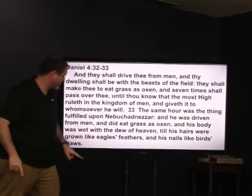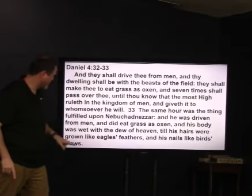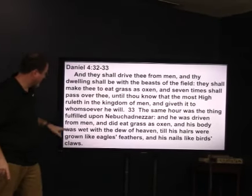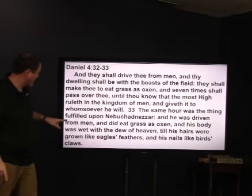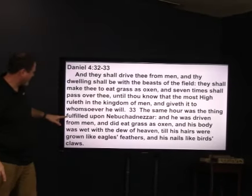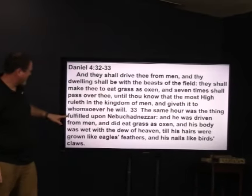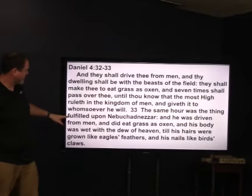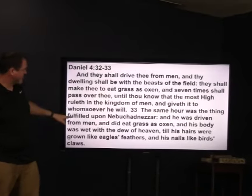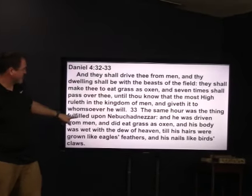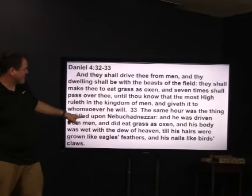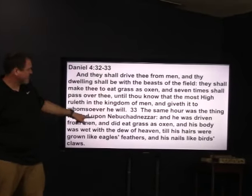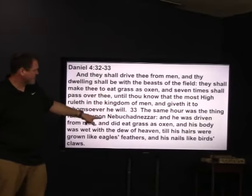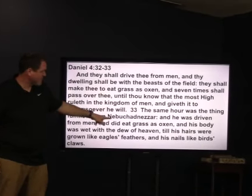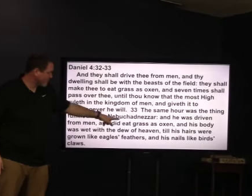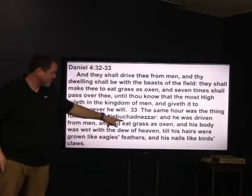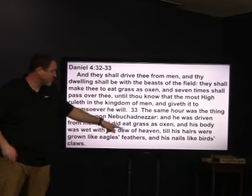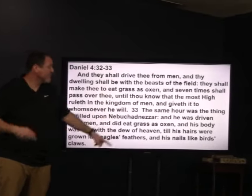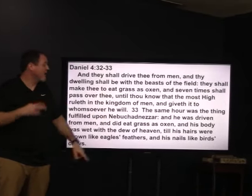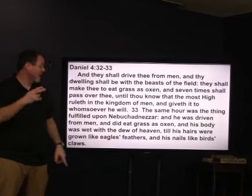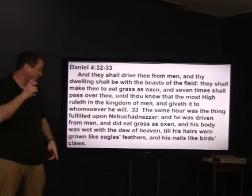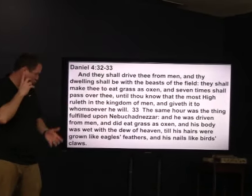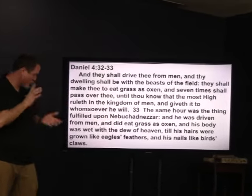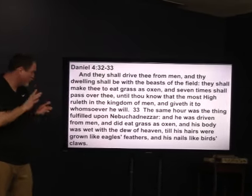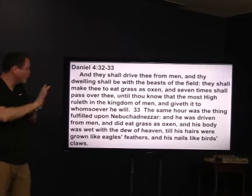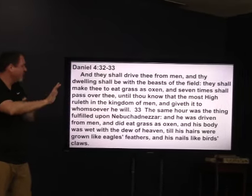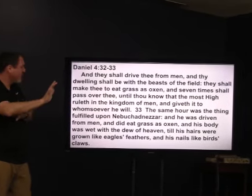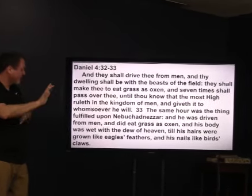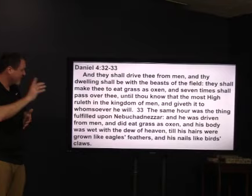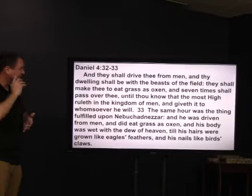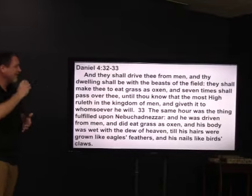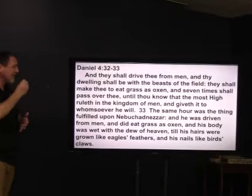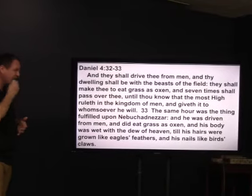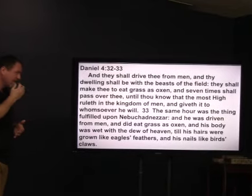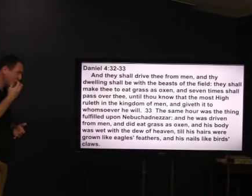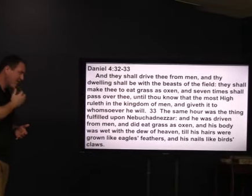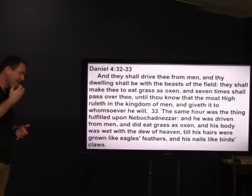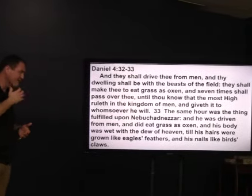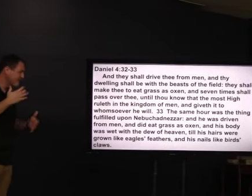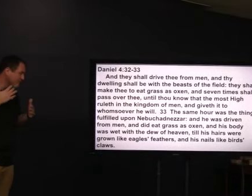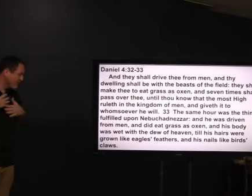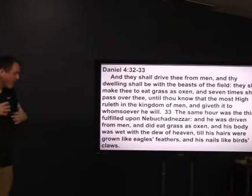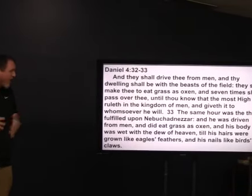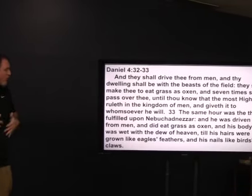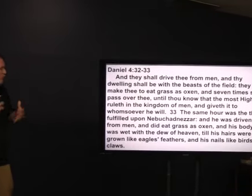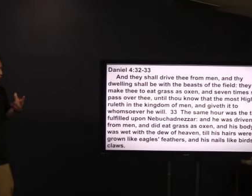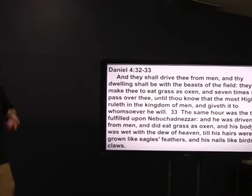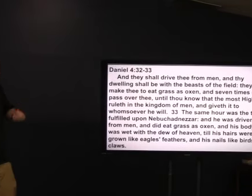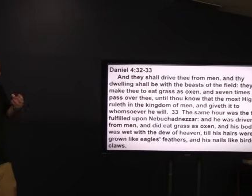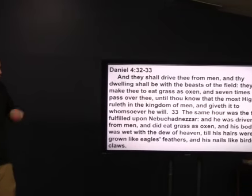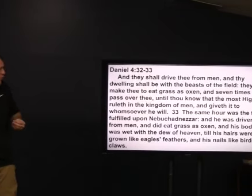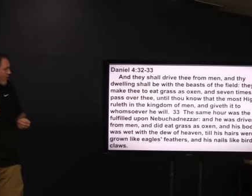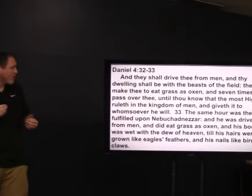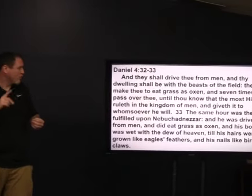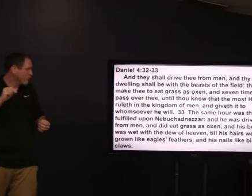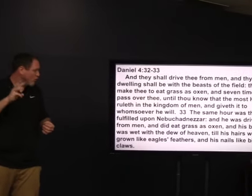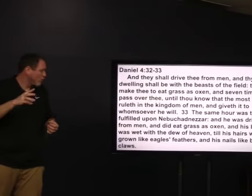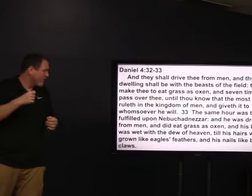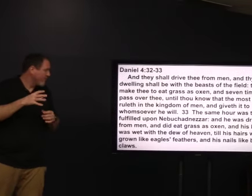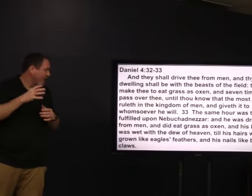him whosoever he will. The same hour was the thing fulfilled upon Nebuchadnezzar, and he was driven from men